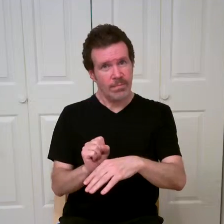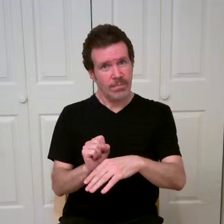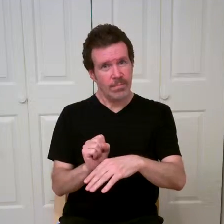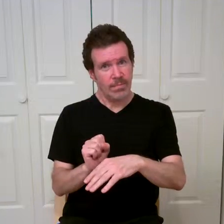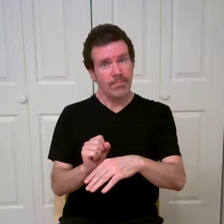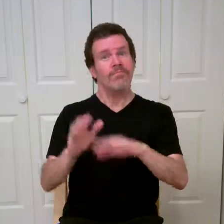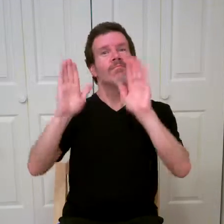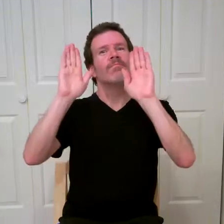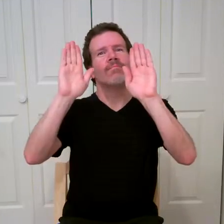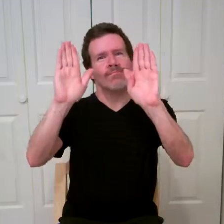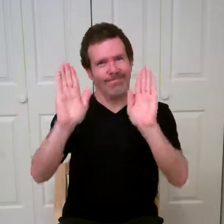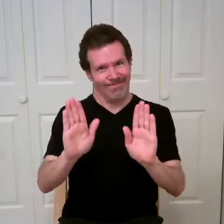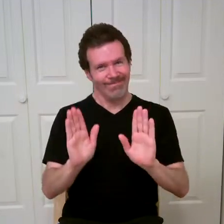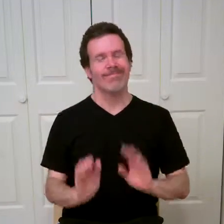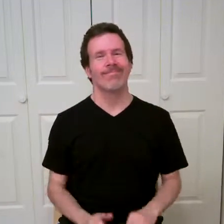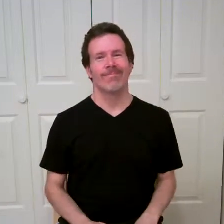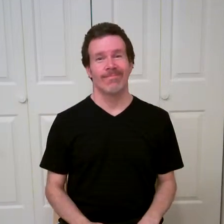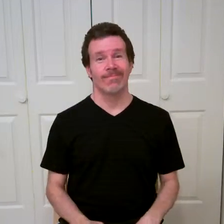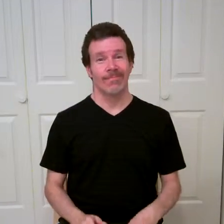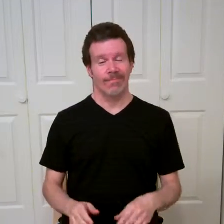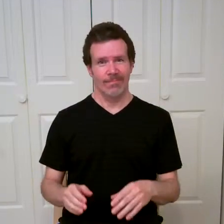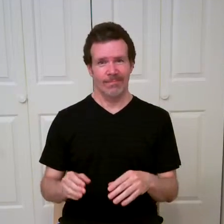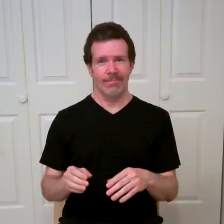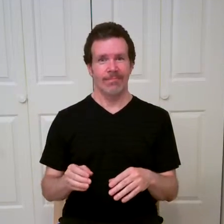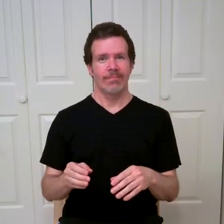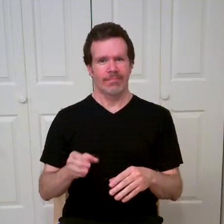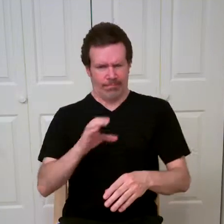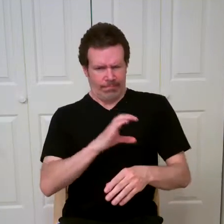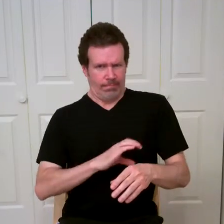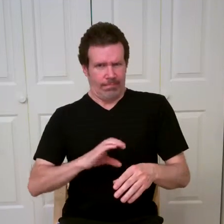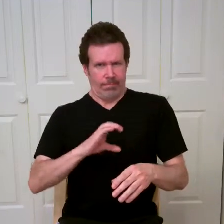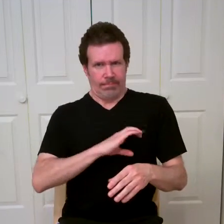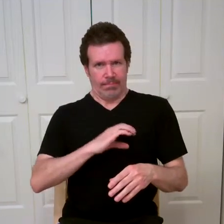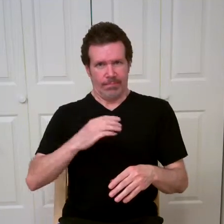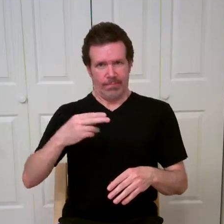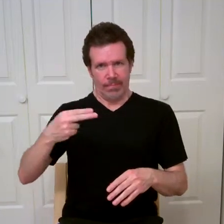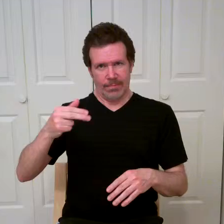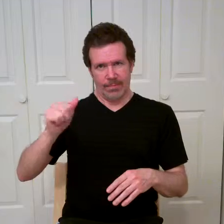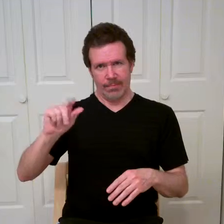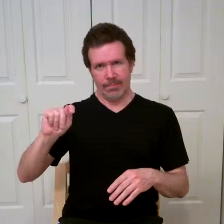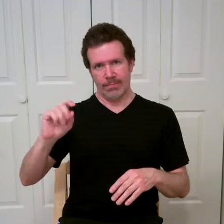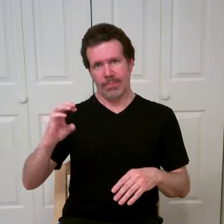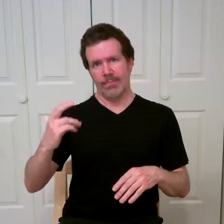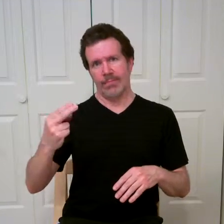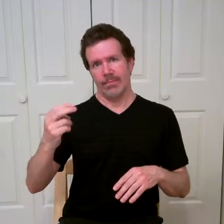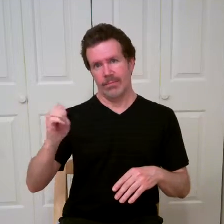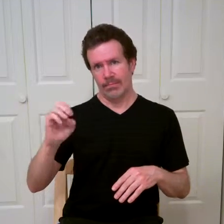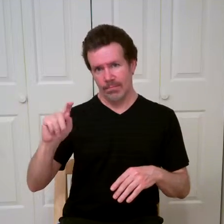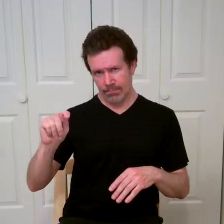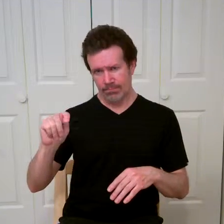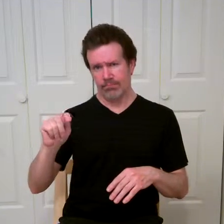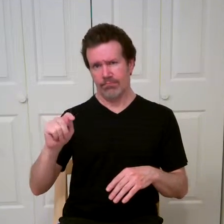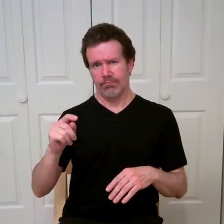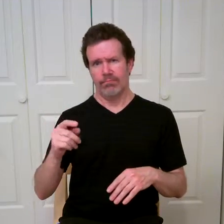Awesome. The main character in Hatchet has to build a shelter, build a fire, hunt for food, and